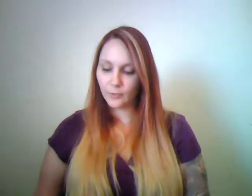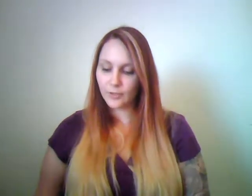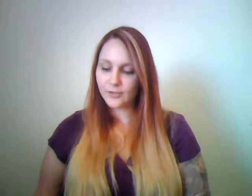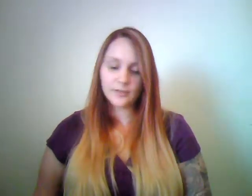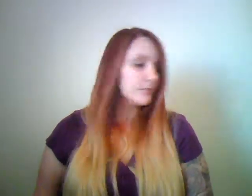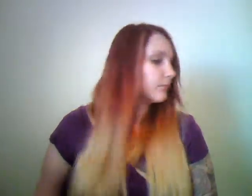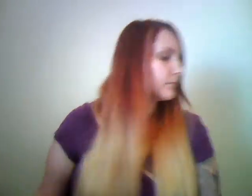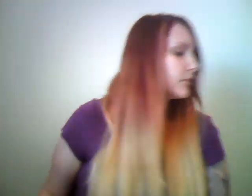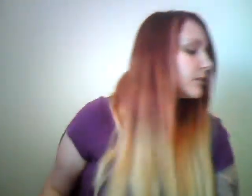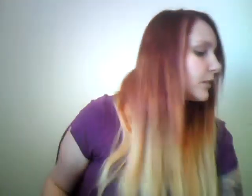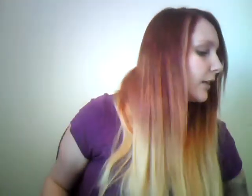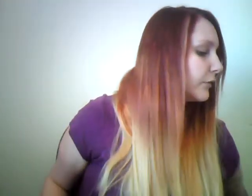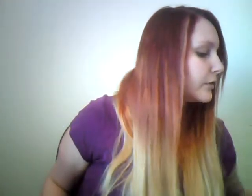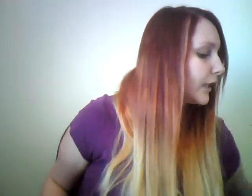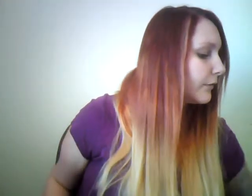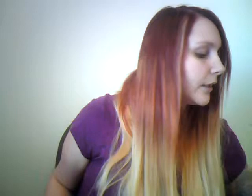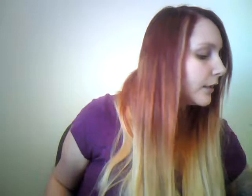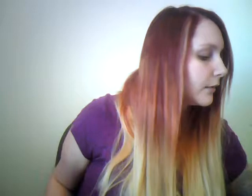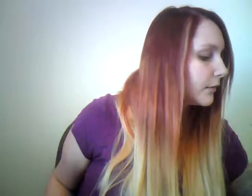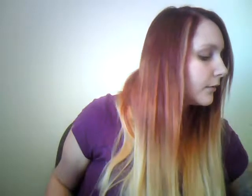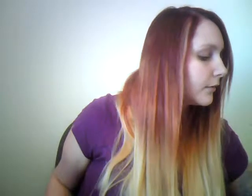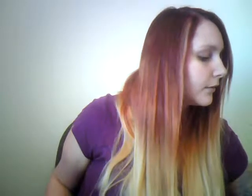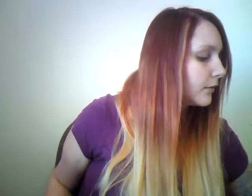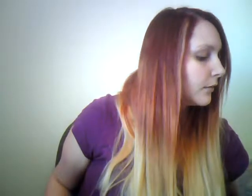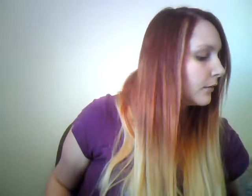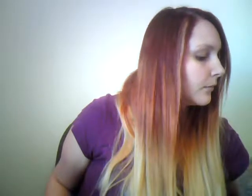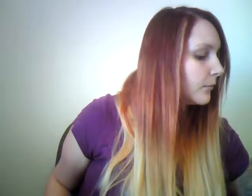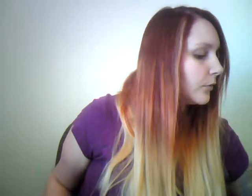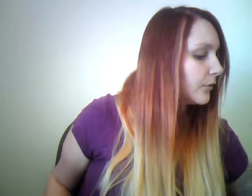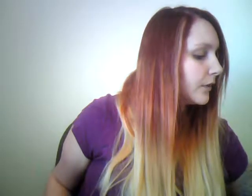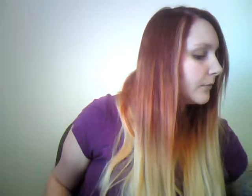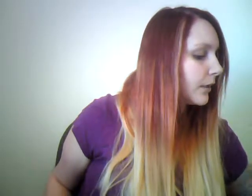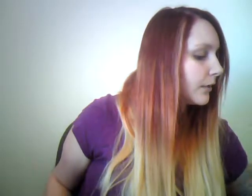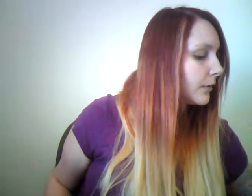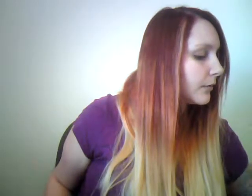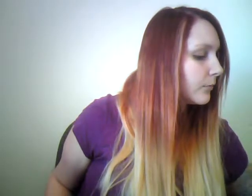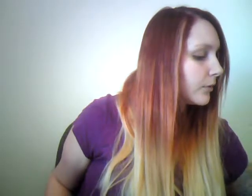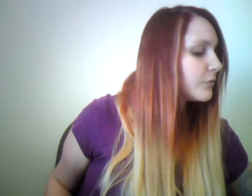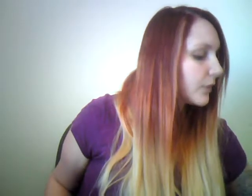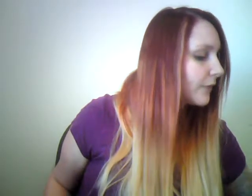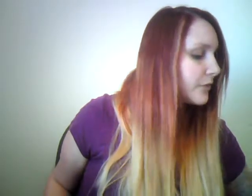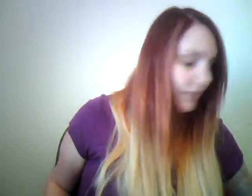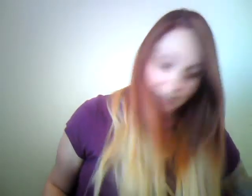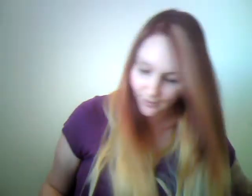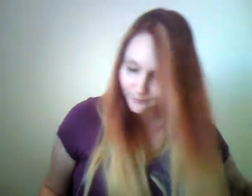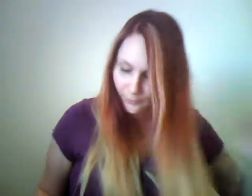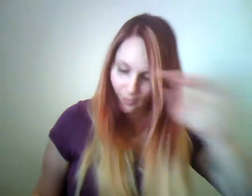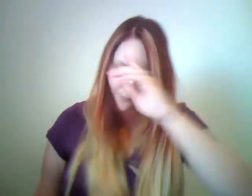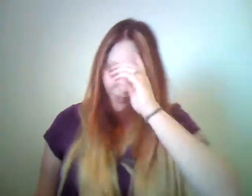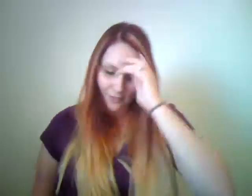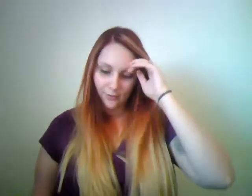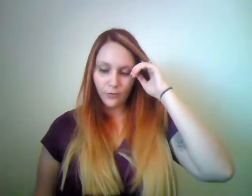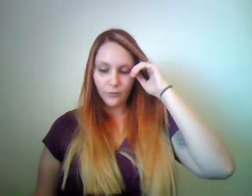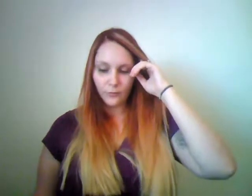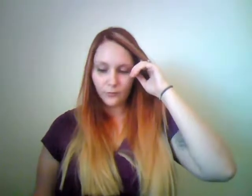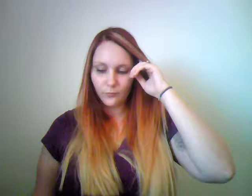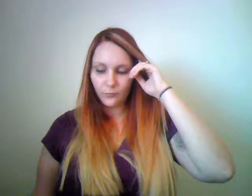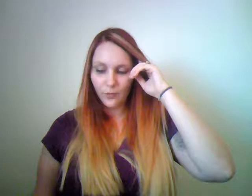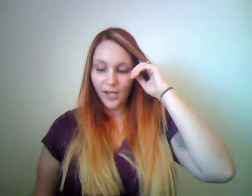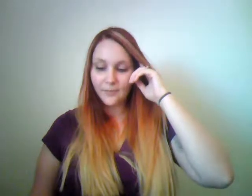words could ever say, right? More than my words will ever say. Yeah, okay. So I'm going